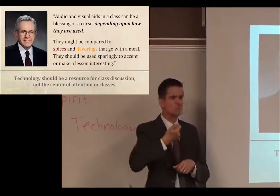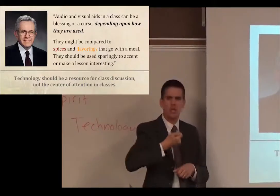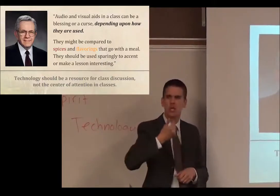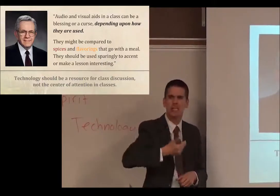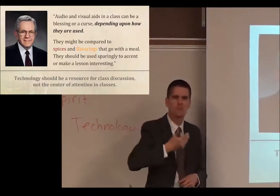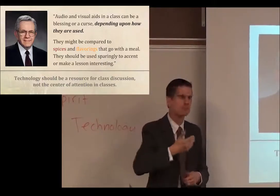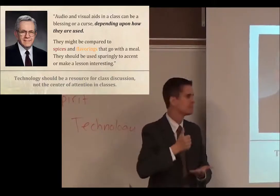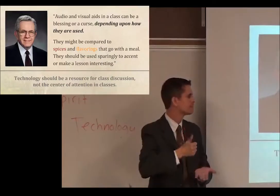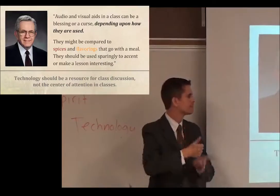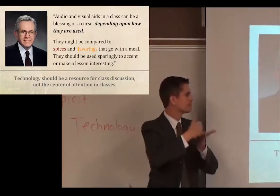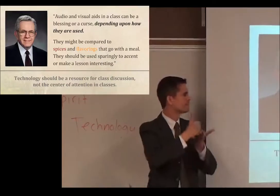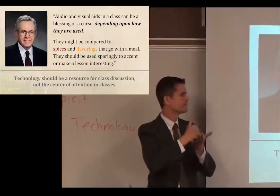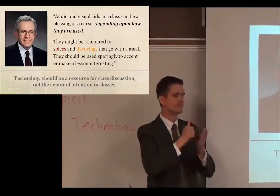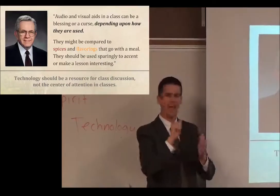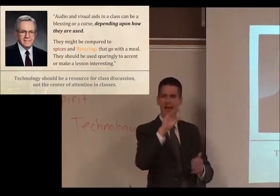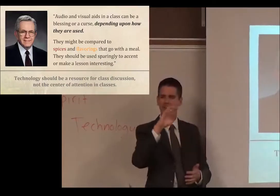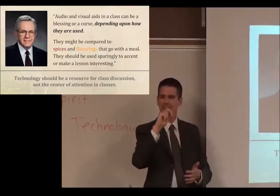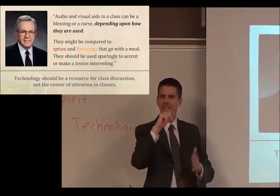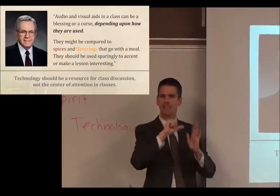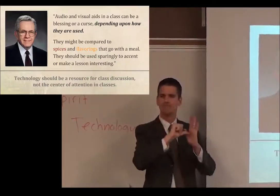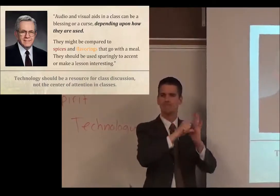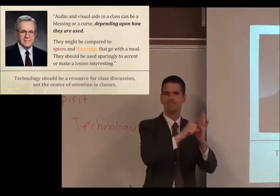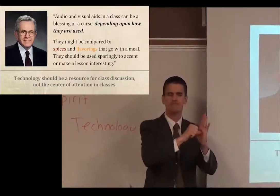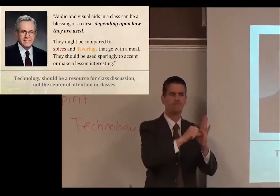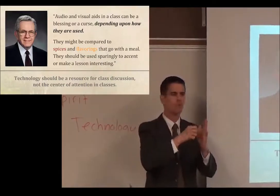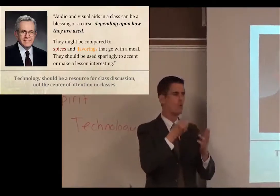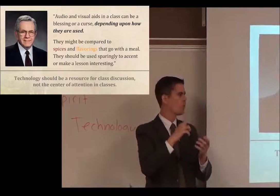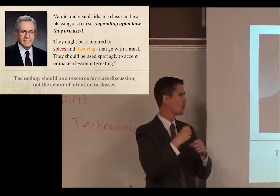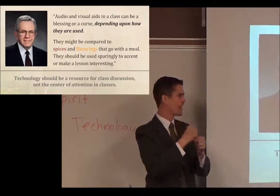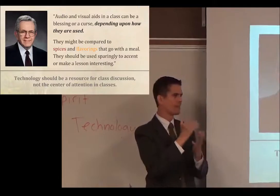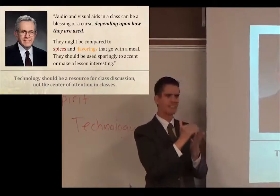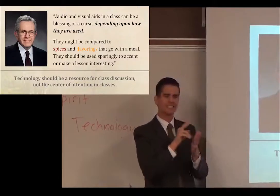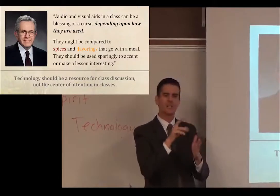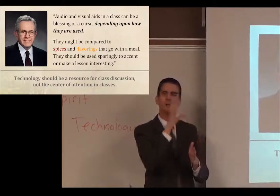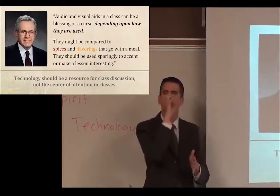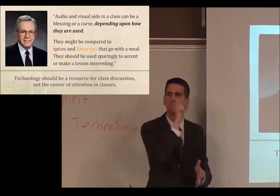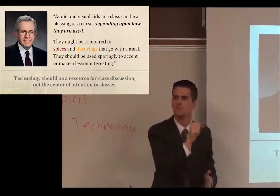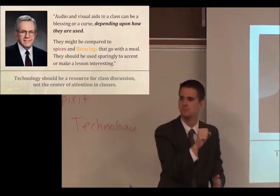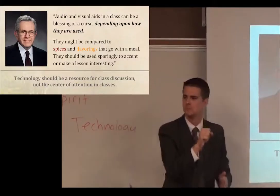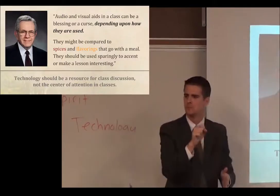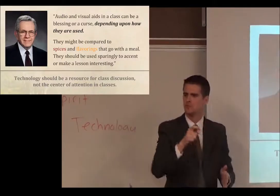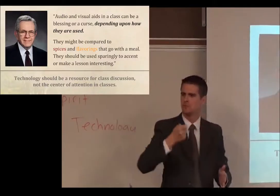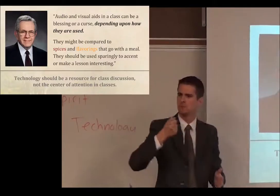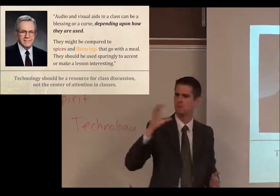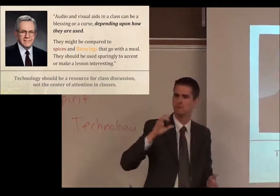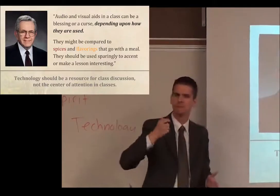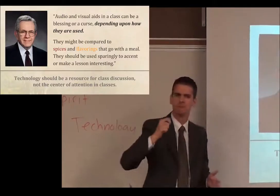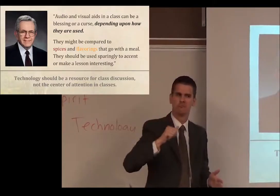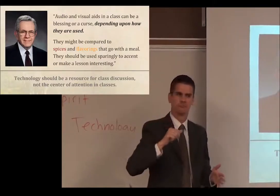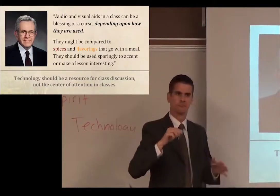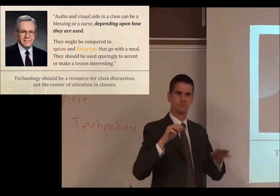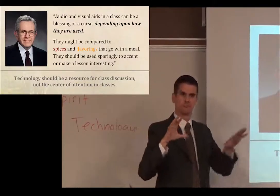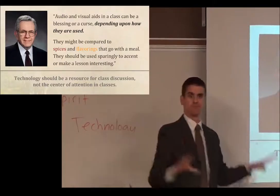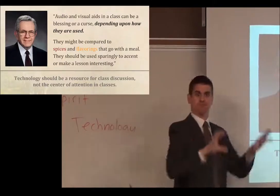They should be used sparingly to accent or to make a lesson interesting.